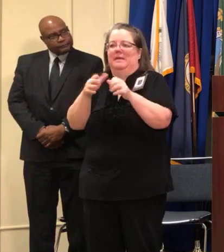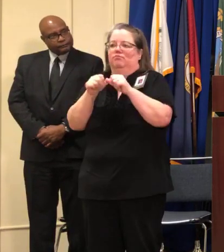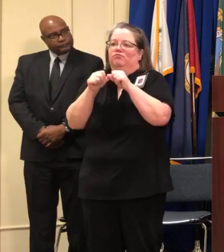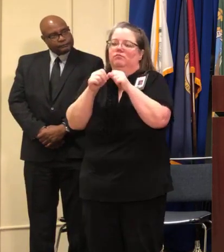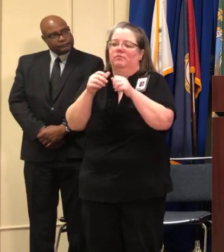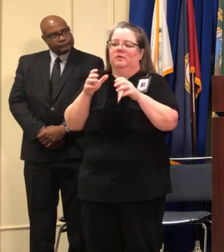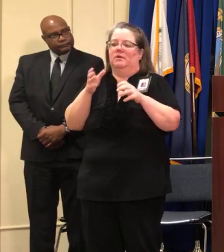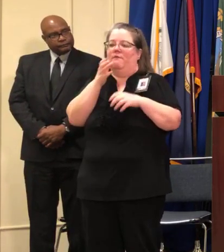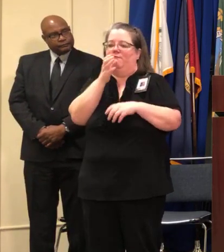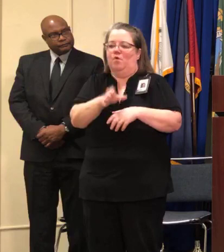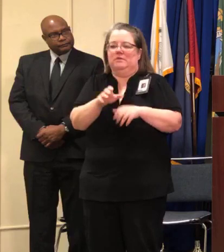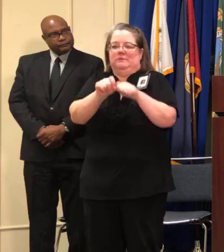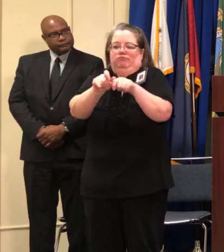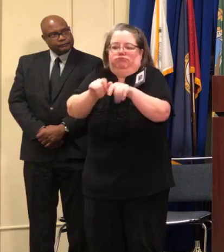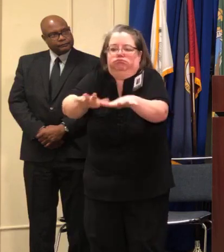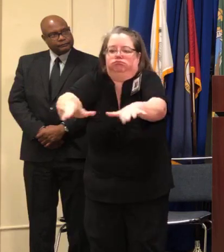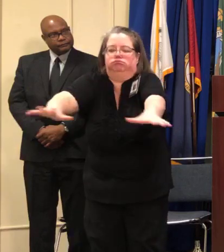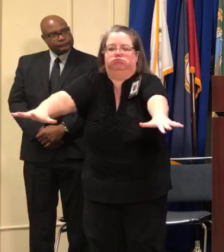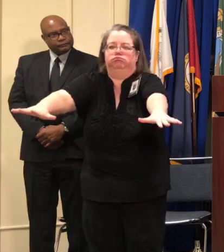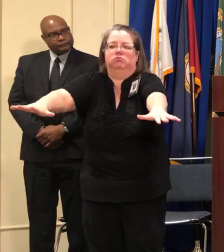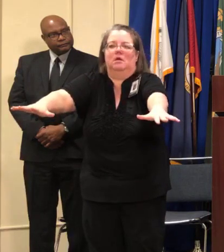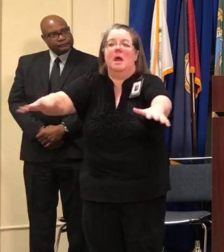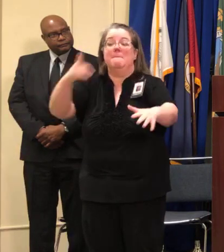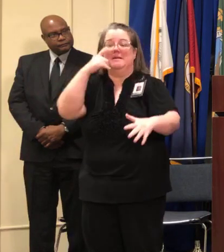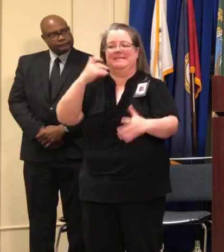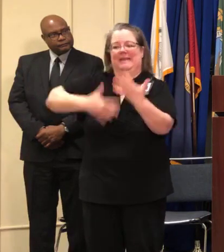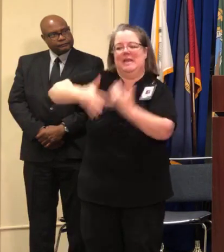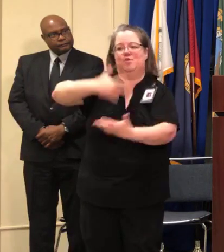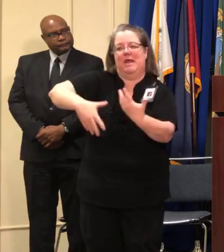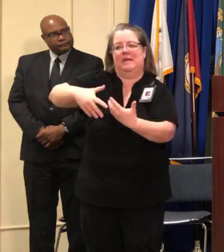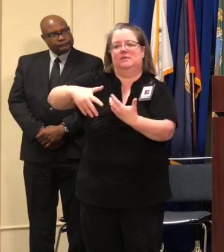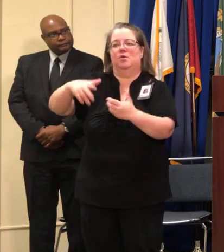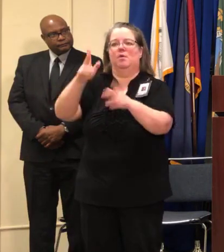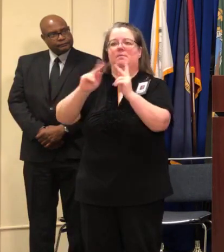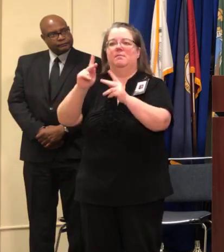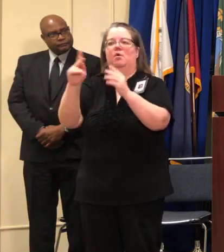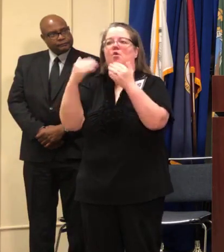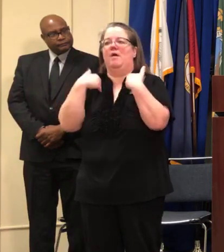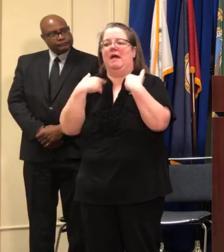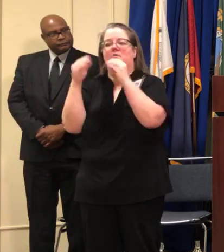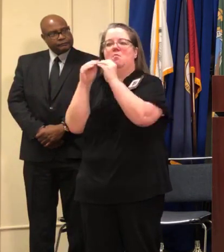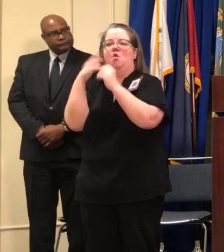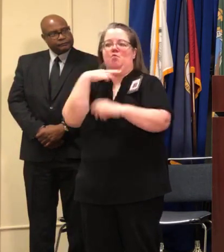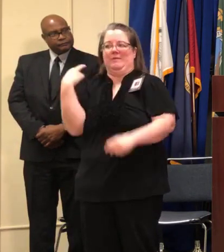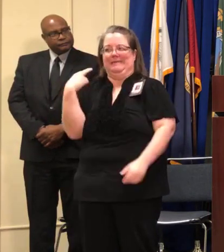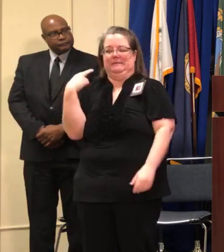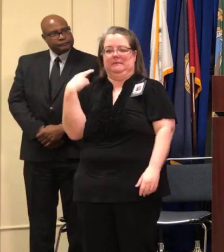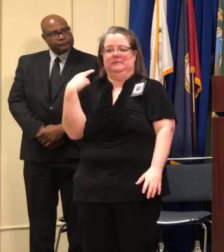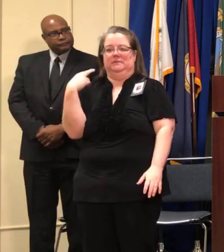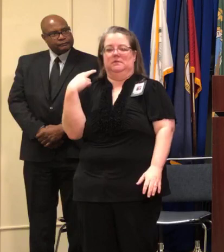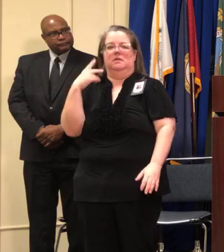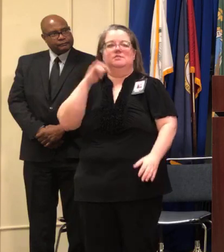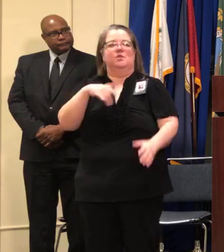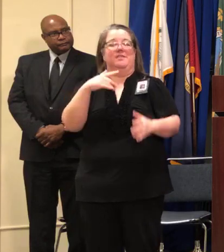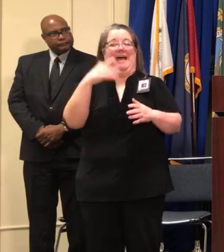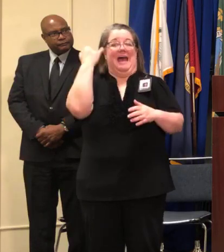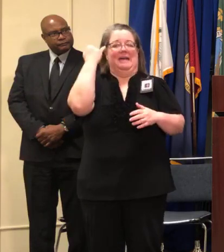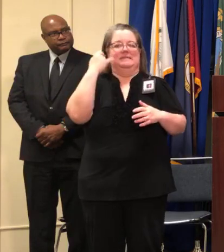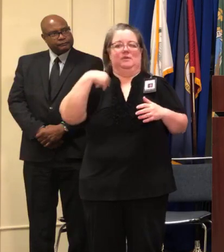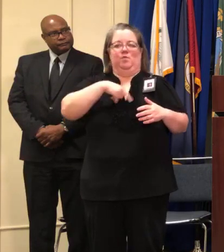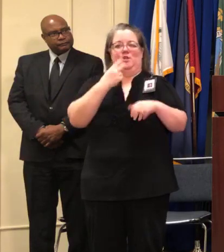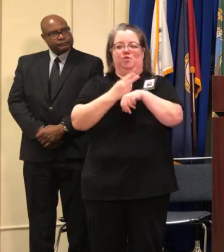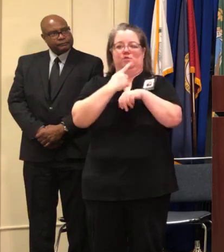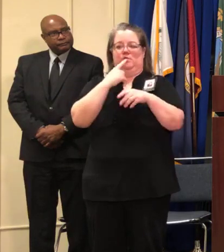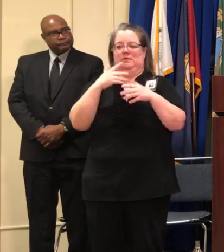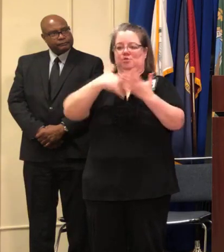those people are related to and interact with people who are at higher risk. And so the whole idea of social distancing across